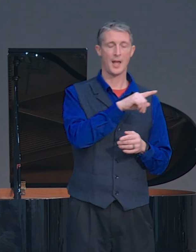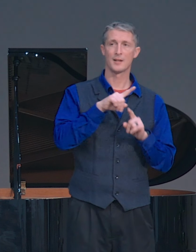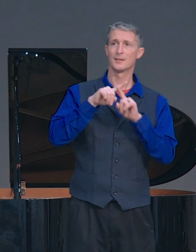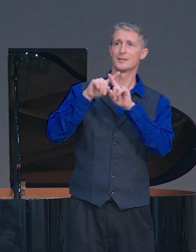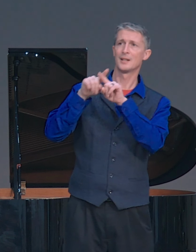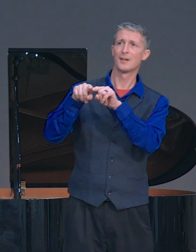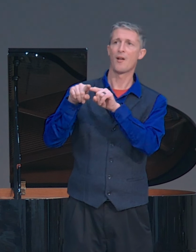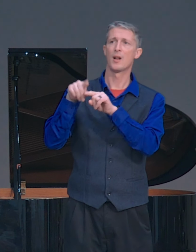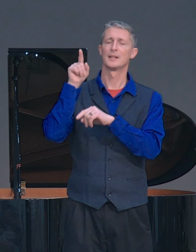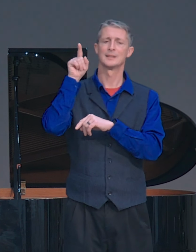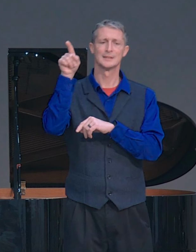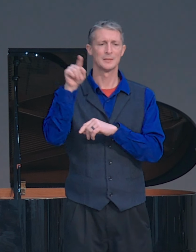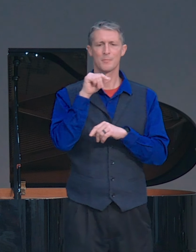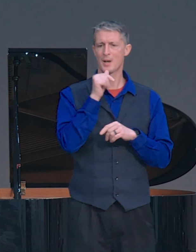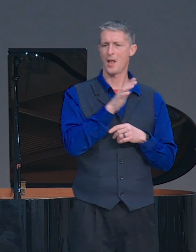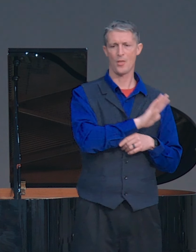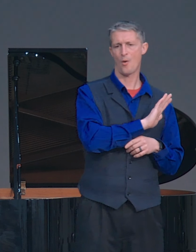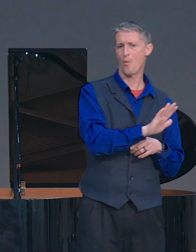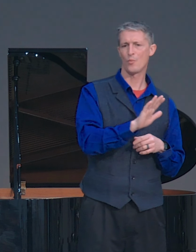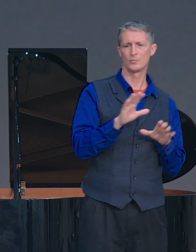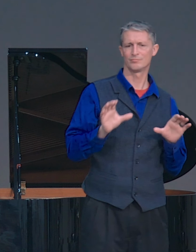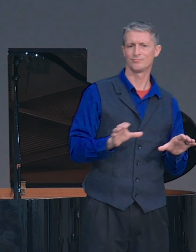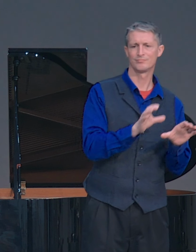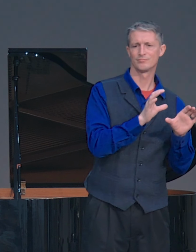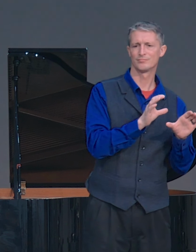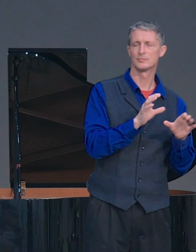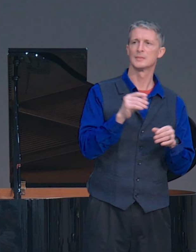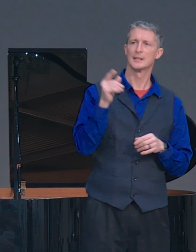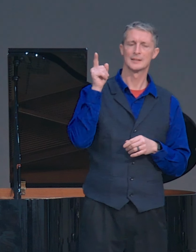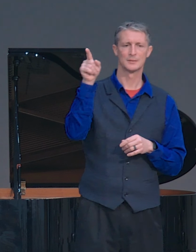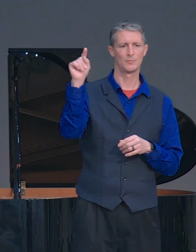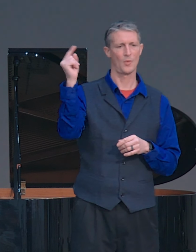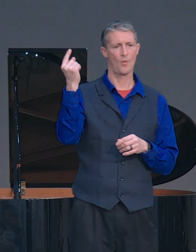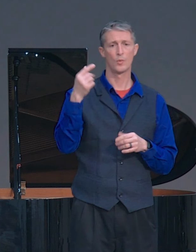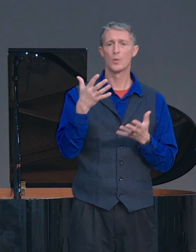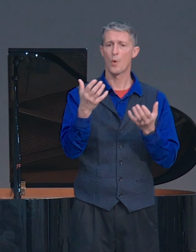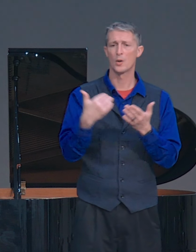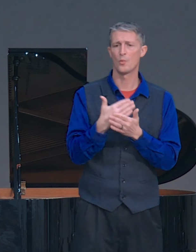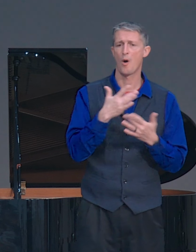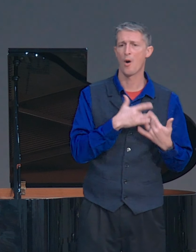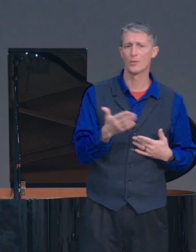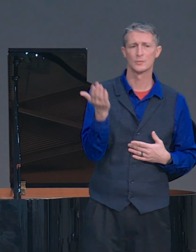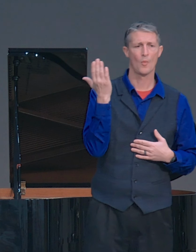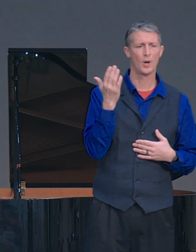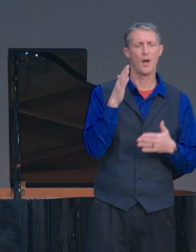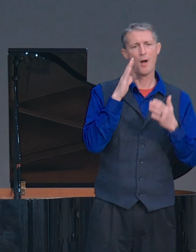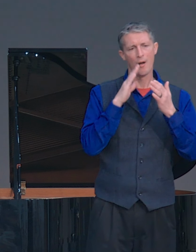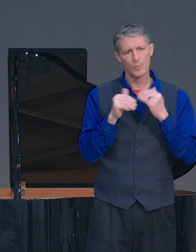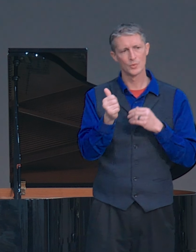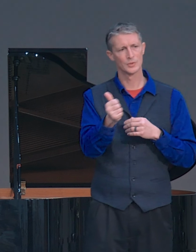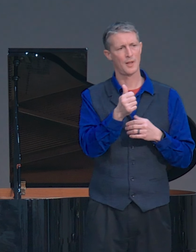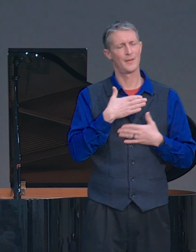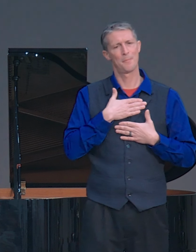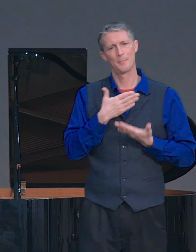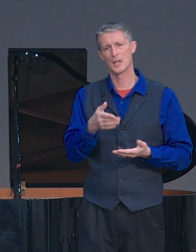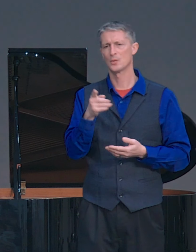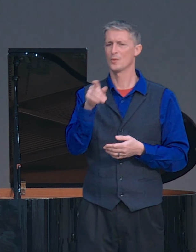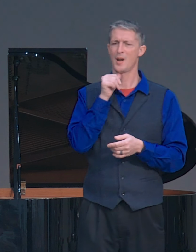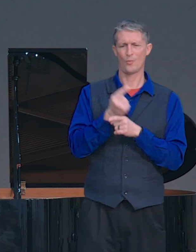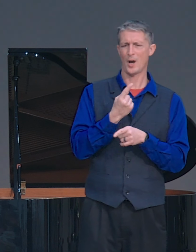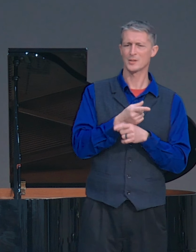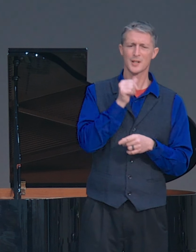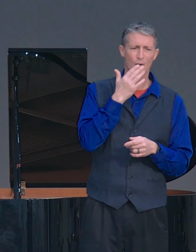of God." If you want a new heart this morning, humble yourself before God. Admit that you are unrighteous. No matter how